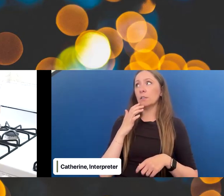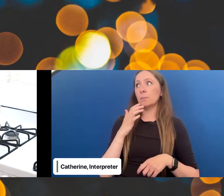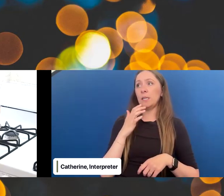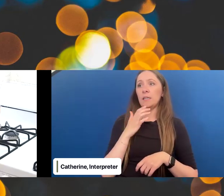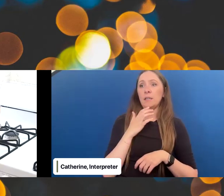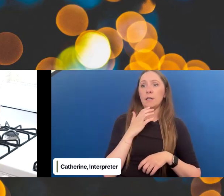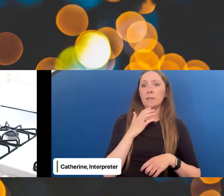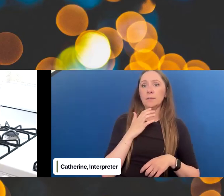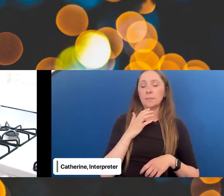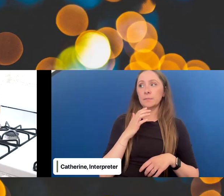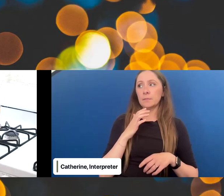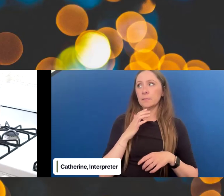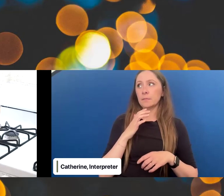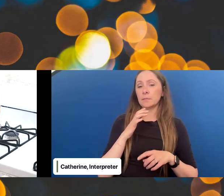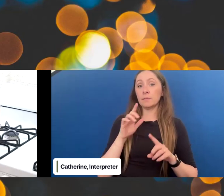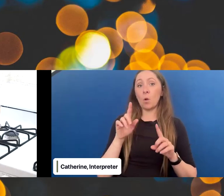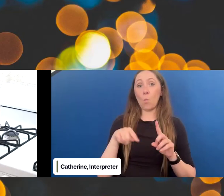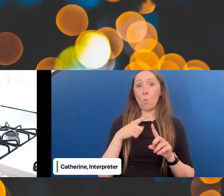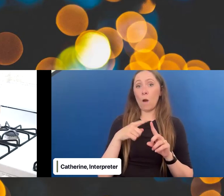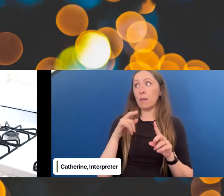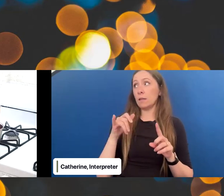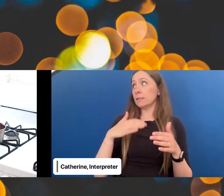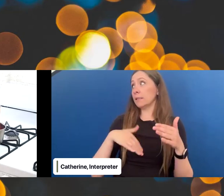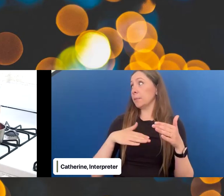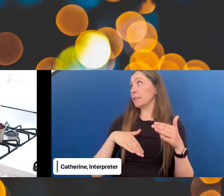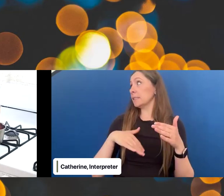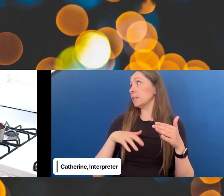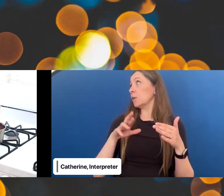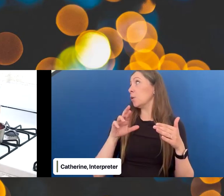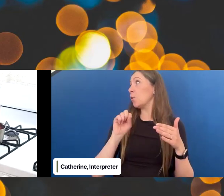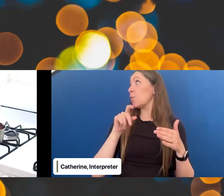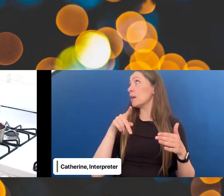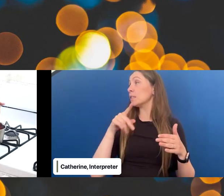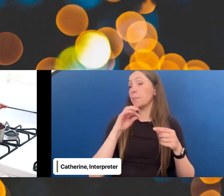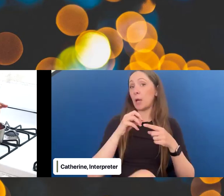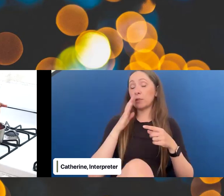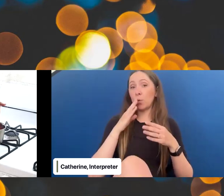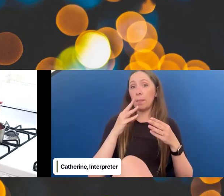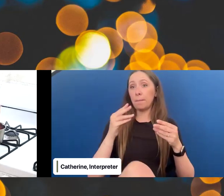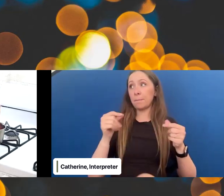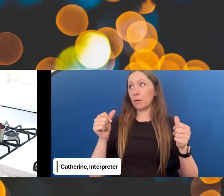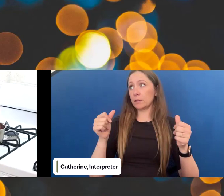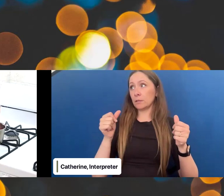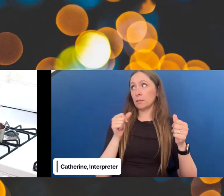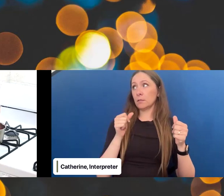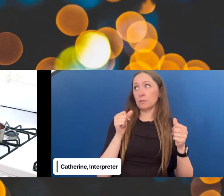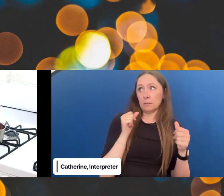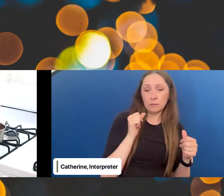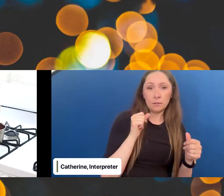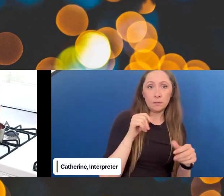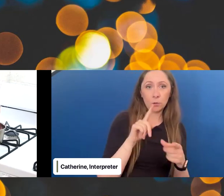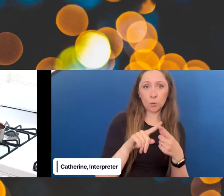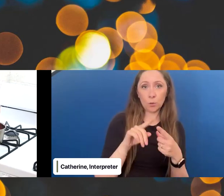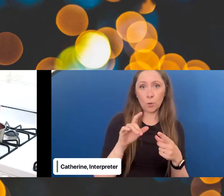And what's this? This is basically the raspberries are going to melt into the